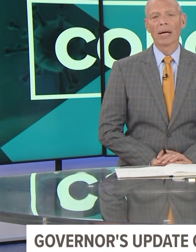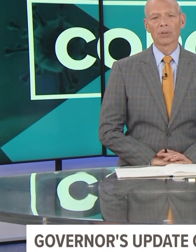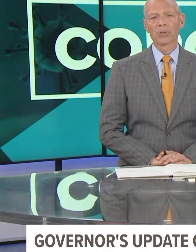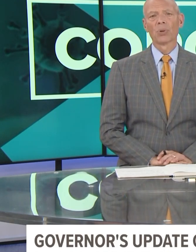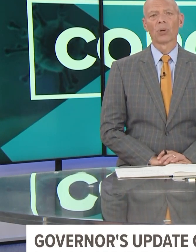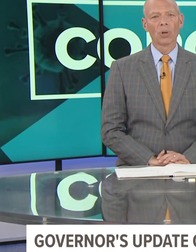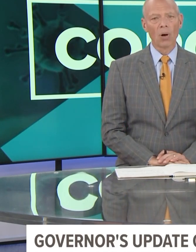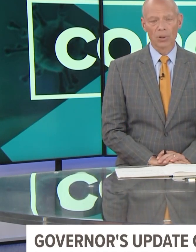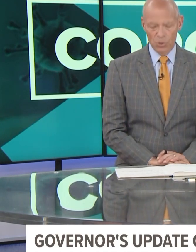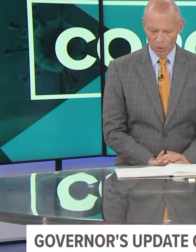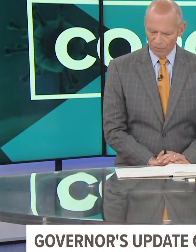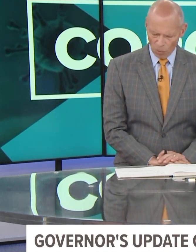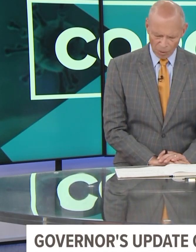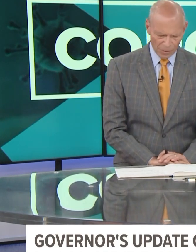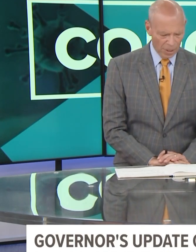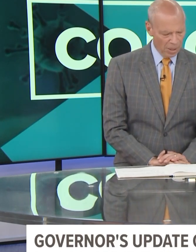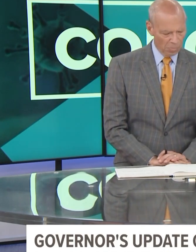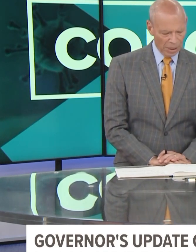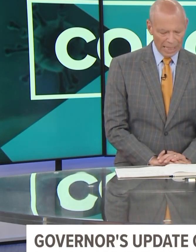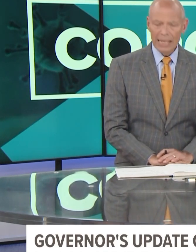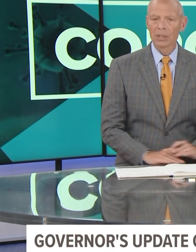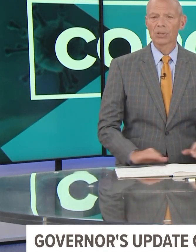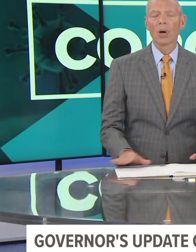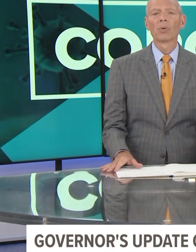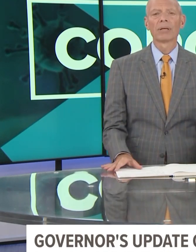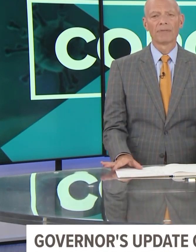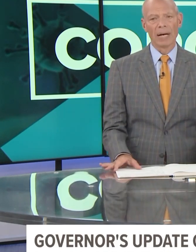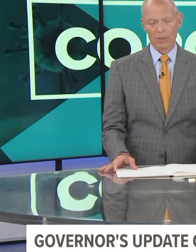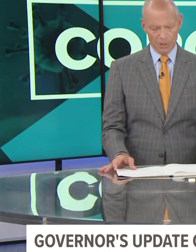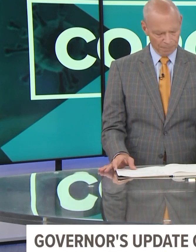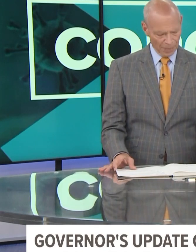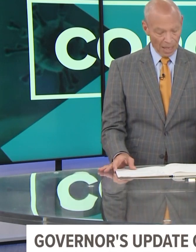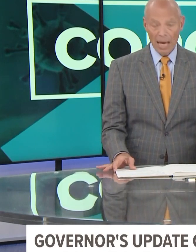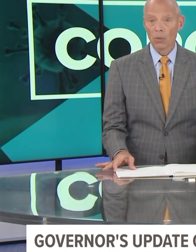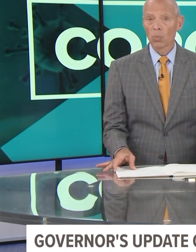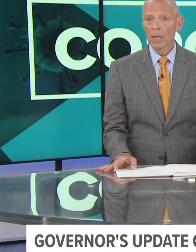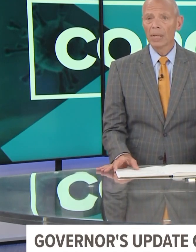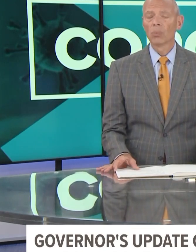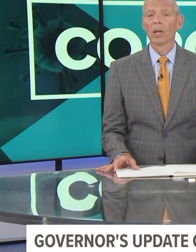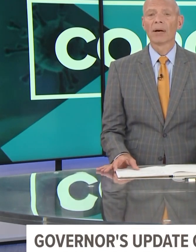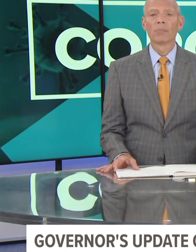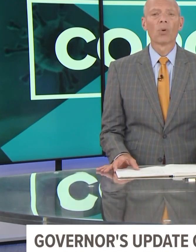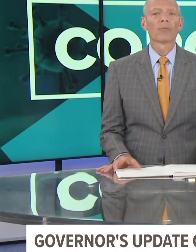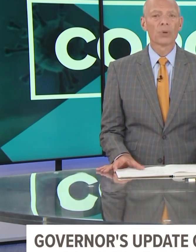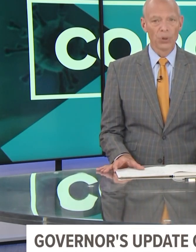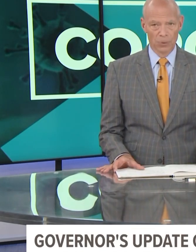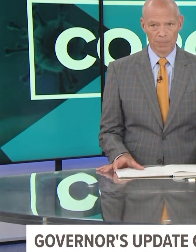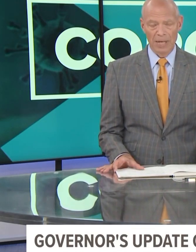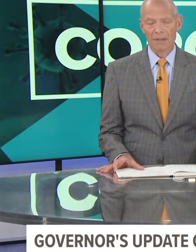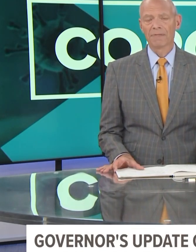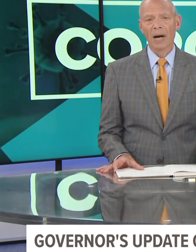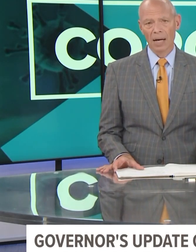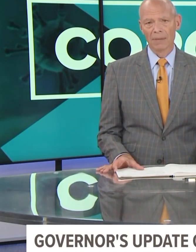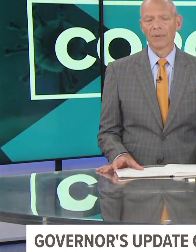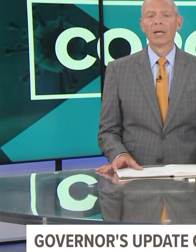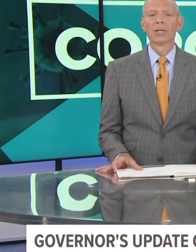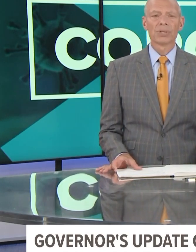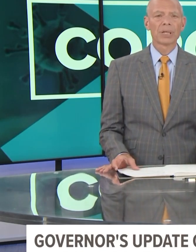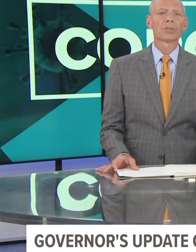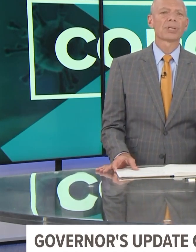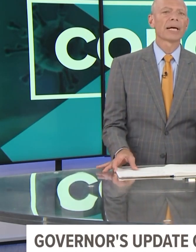to go back to school on August 24th, but he is holding fast. And we will have more for you at